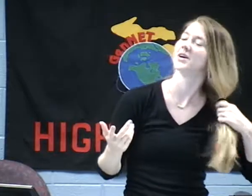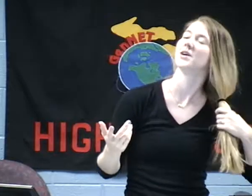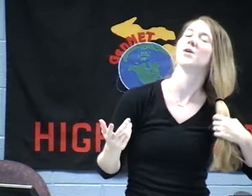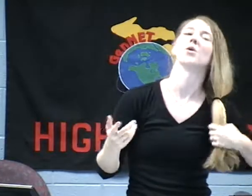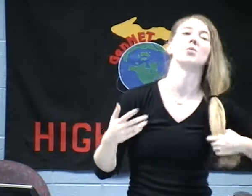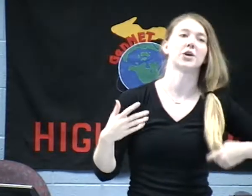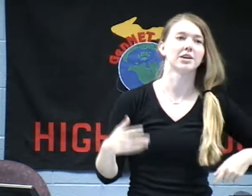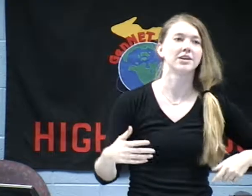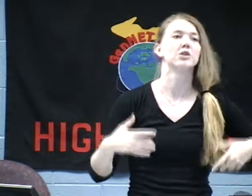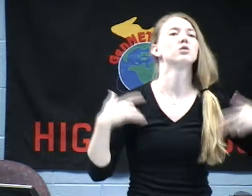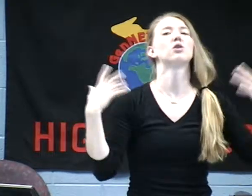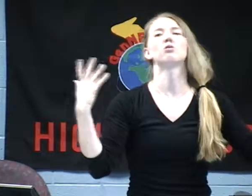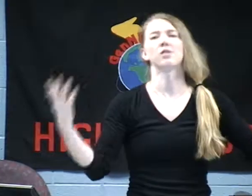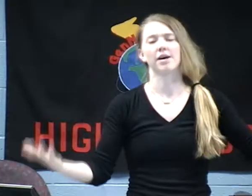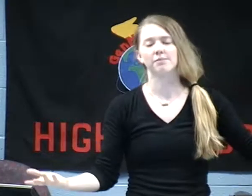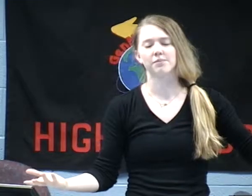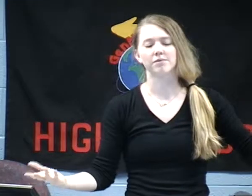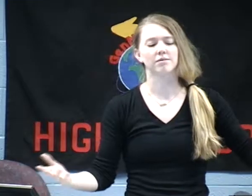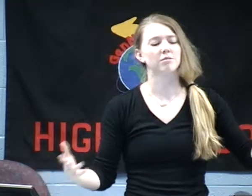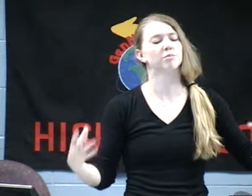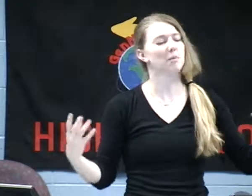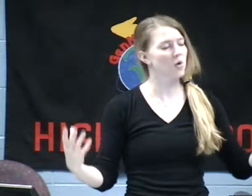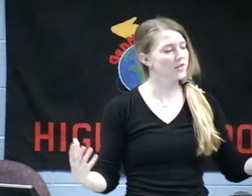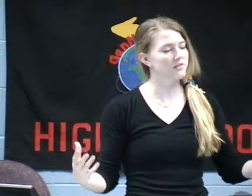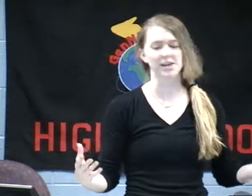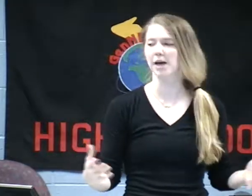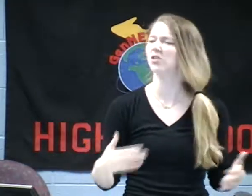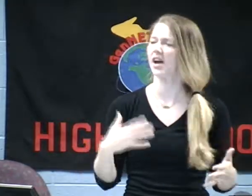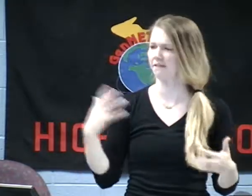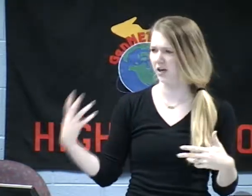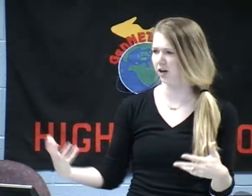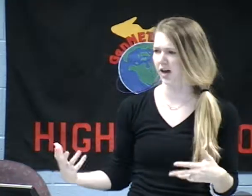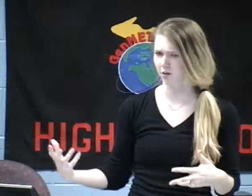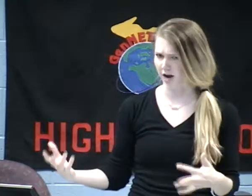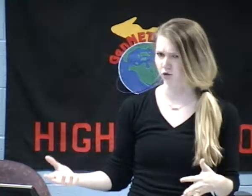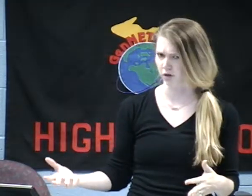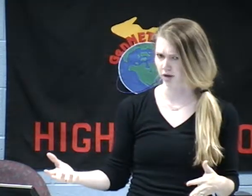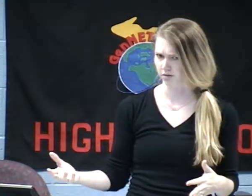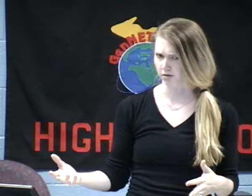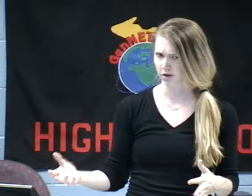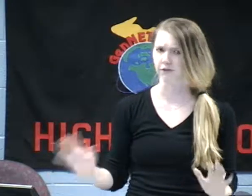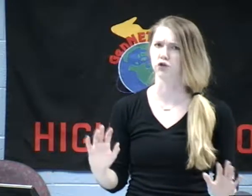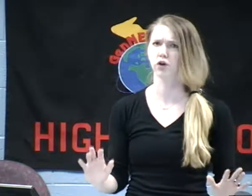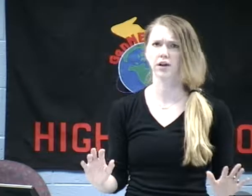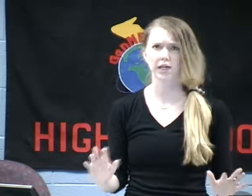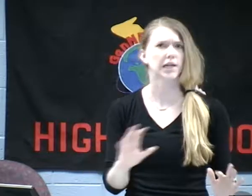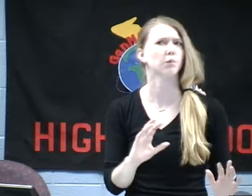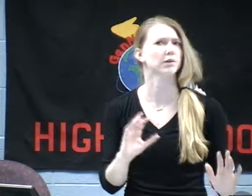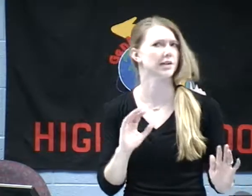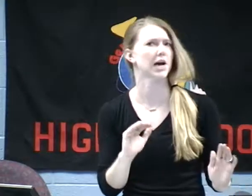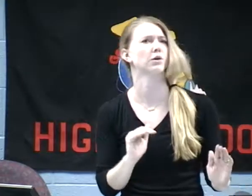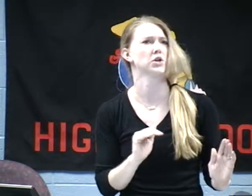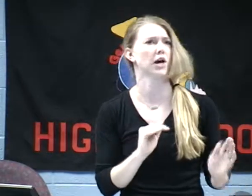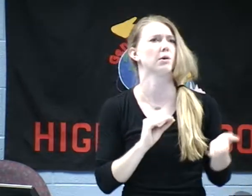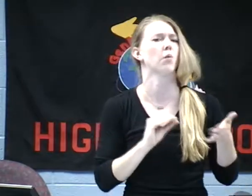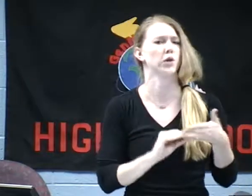or bird. So don't do that. But most of the time, you'll kind of figure it out naturally. If you're struggling, then we'll sit down and talk about which